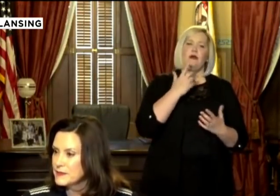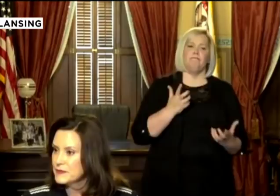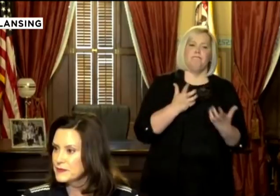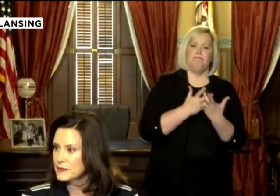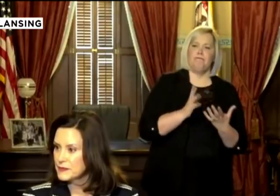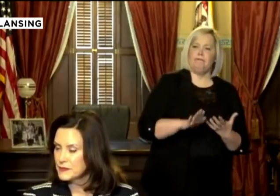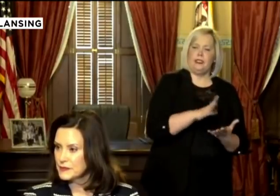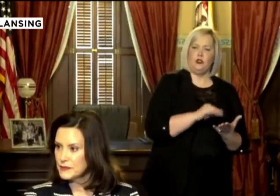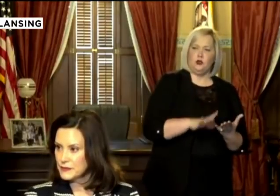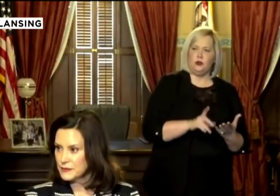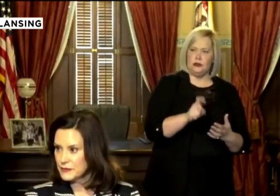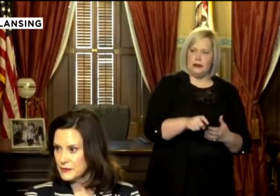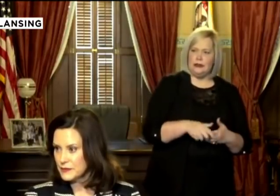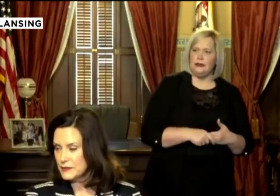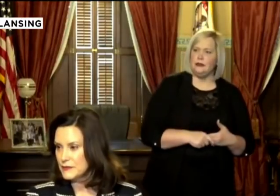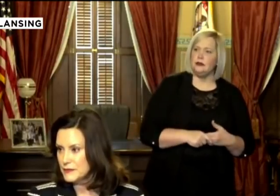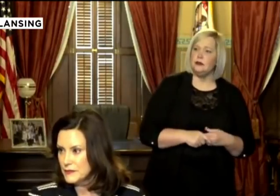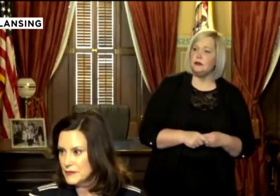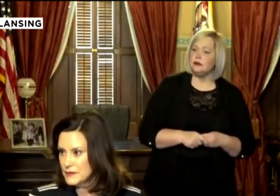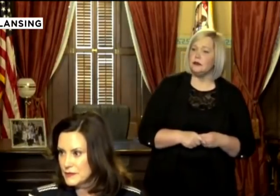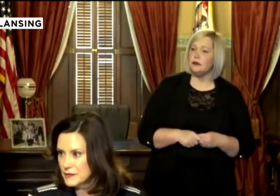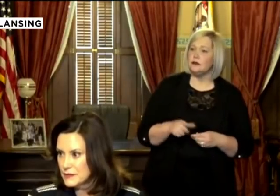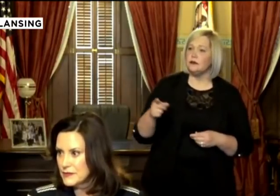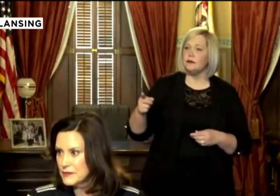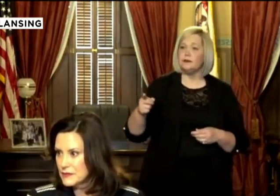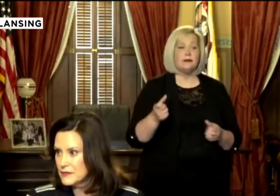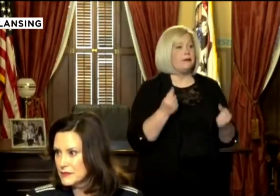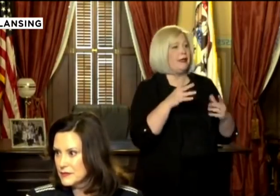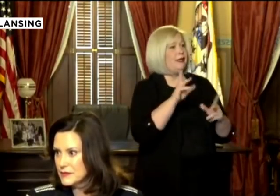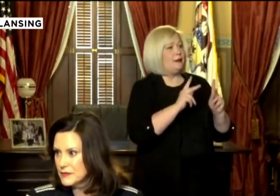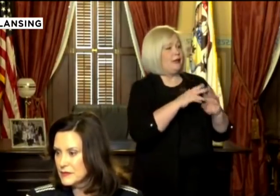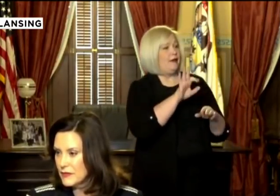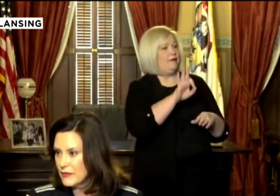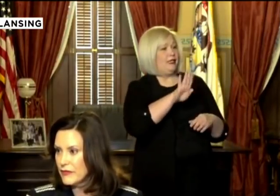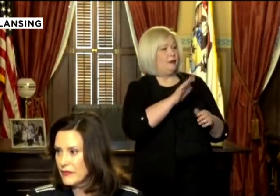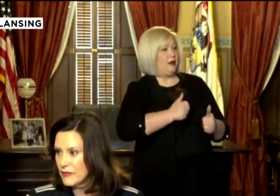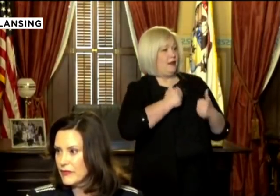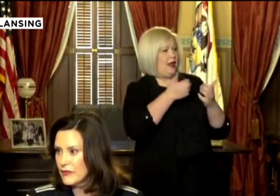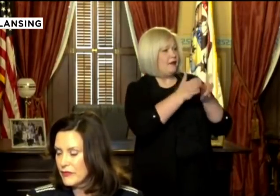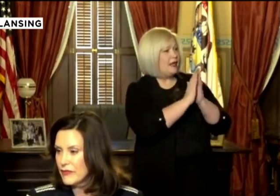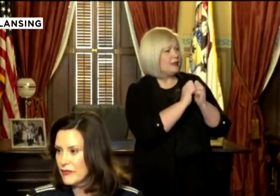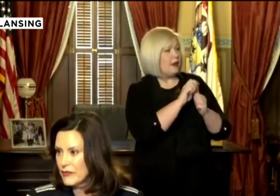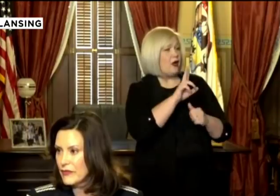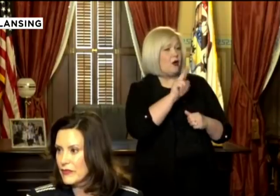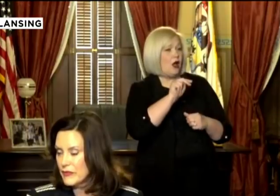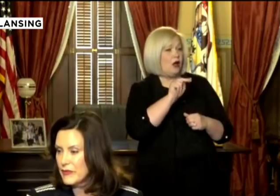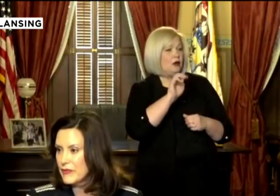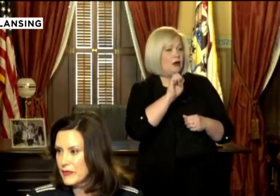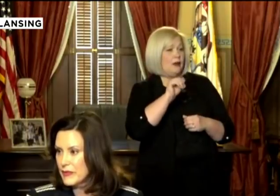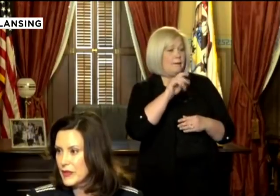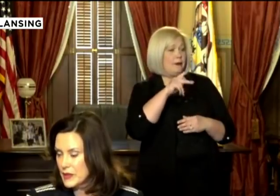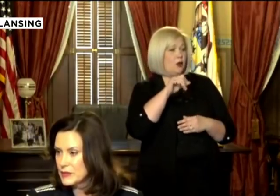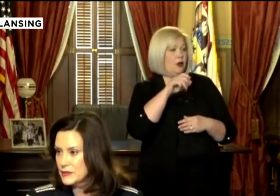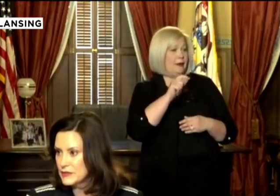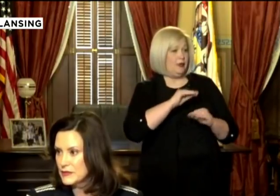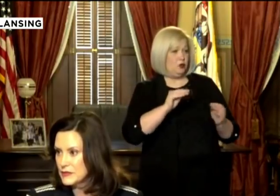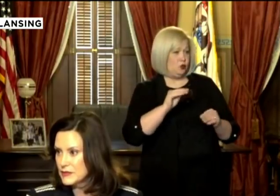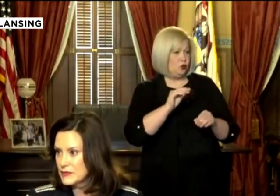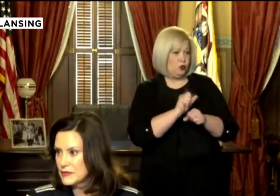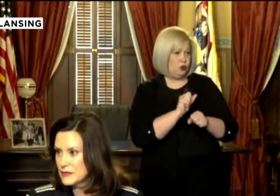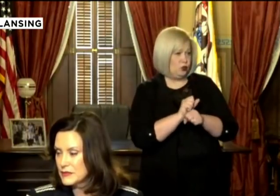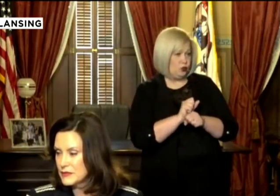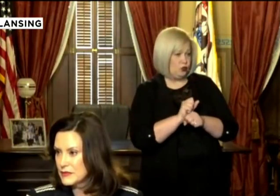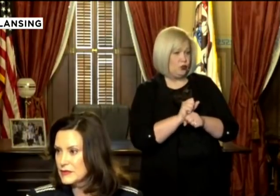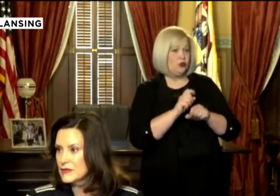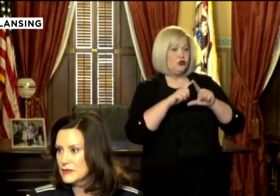kids. We've had a lot of people on Facebook Live asking us about unemployment. We've heard that hundreds of thousands of people have been applying for it,